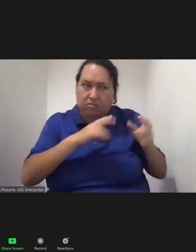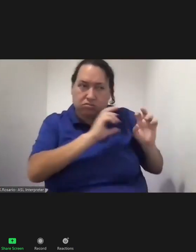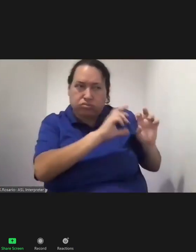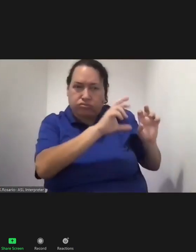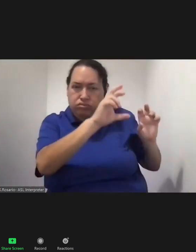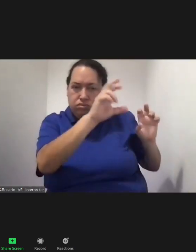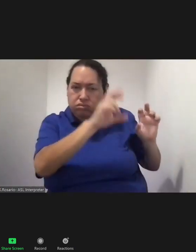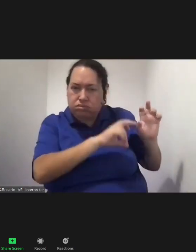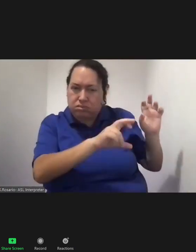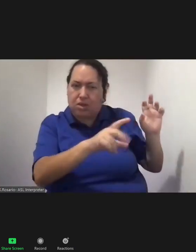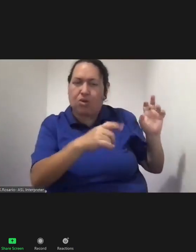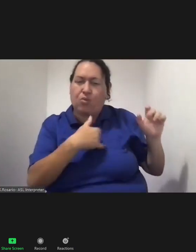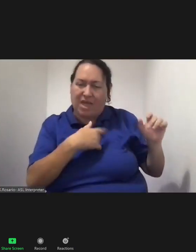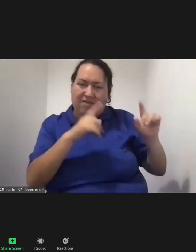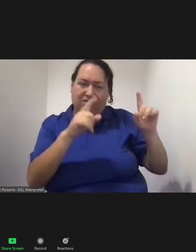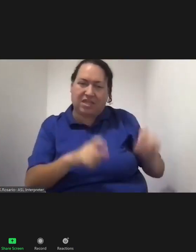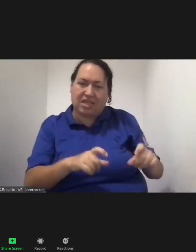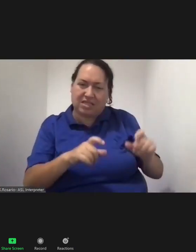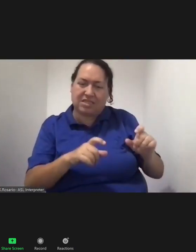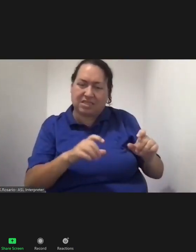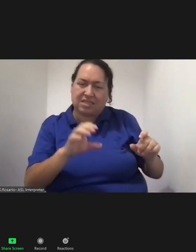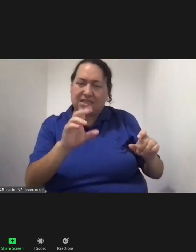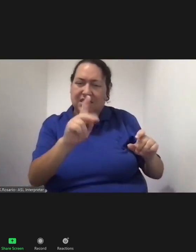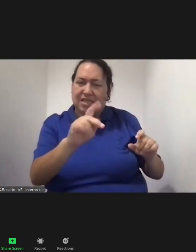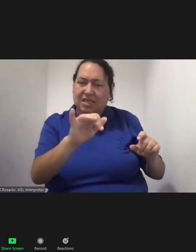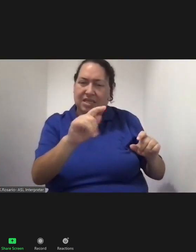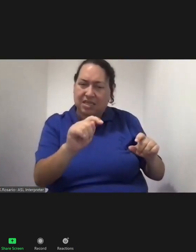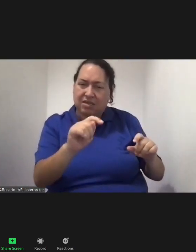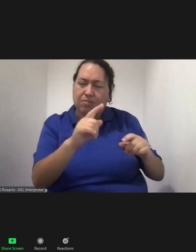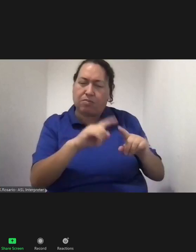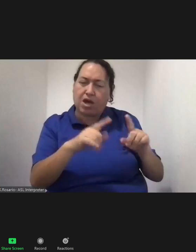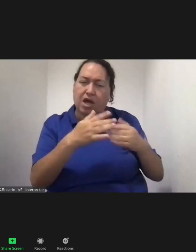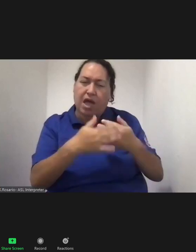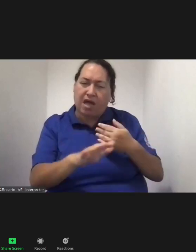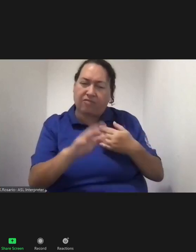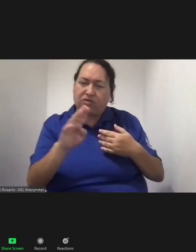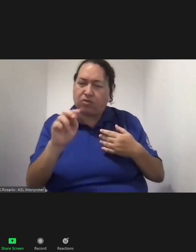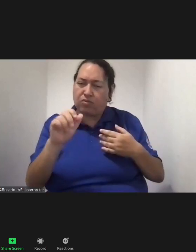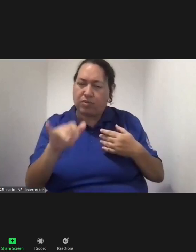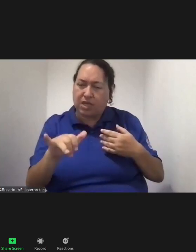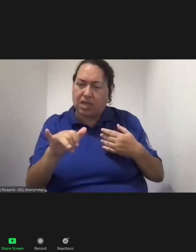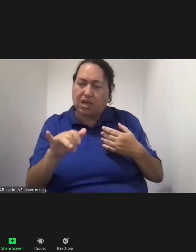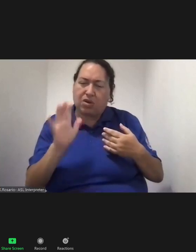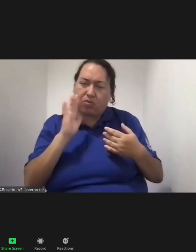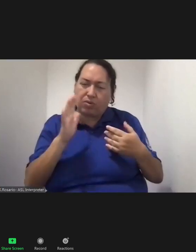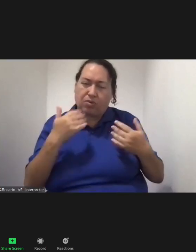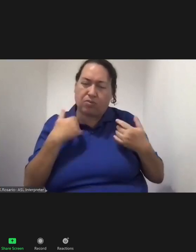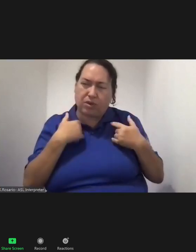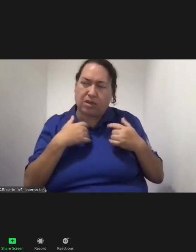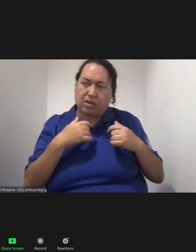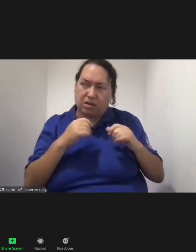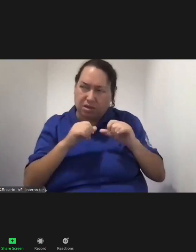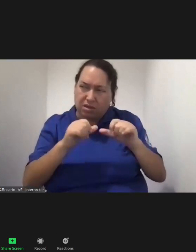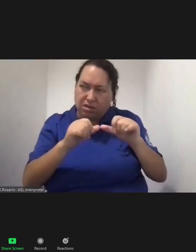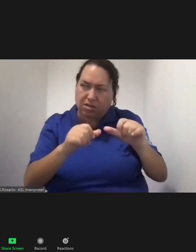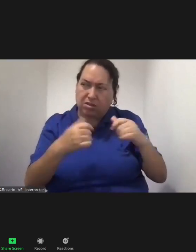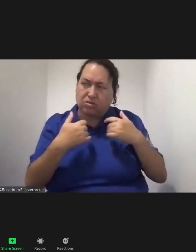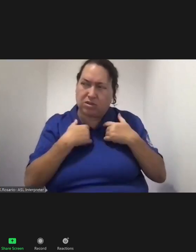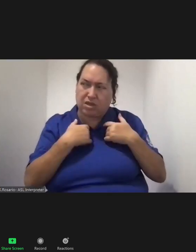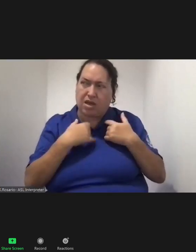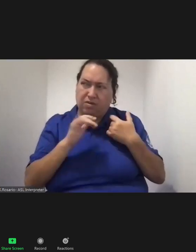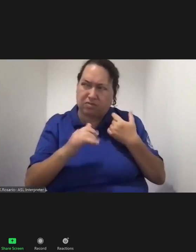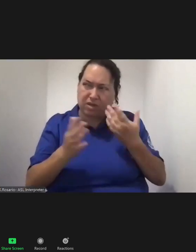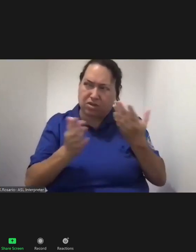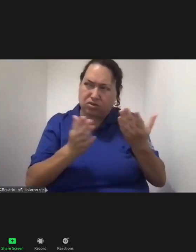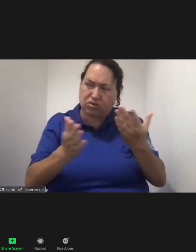kits, but when we look at tourism past May, really the question is whether we would continue to be able to sustain that service, and we don't